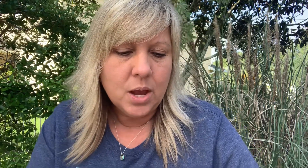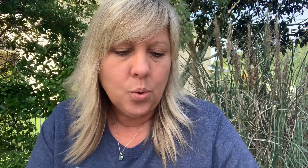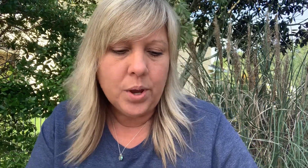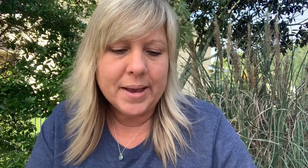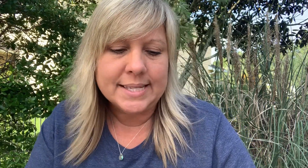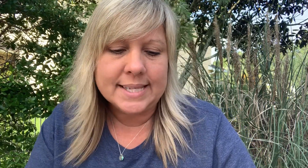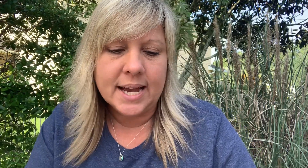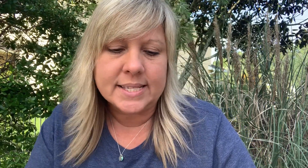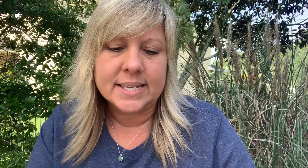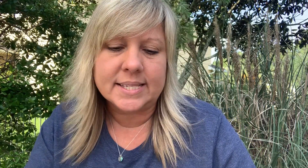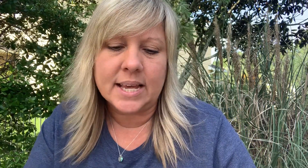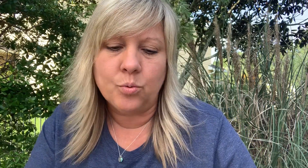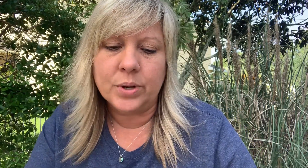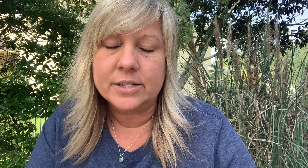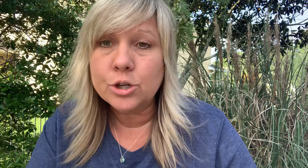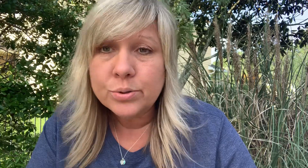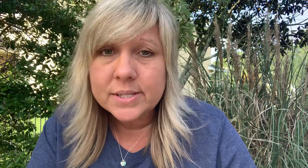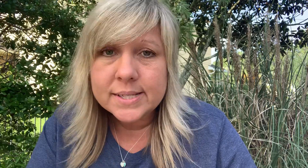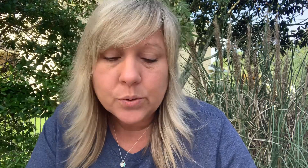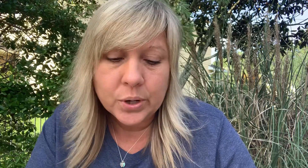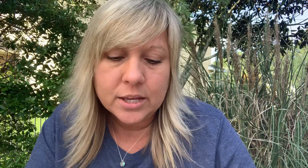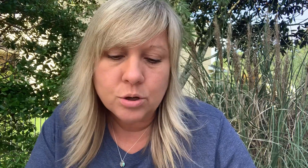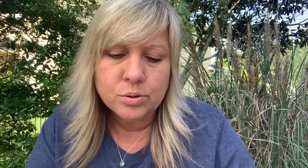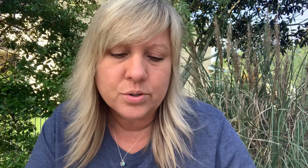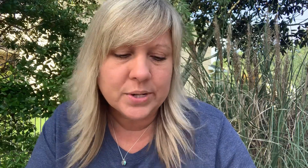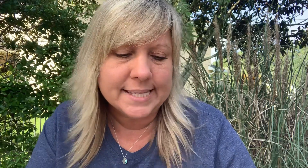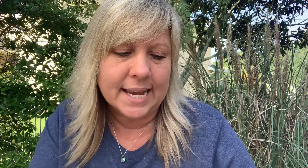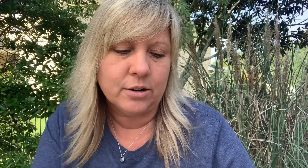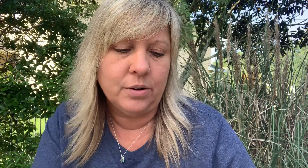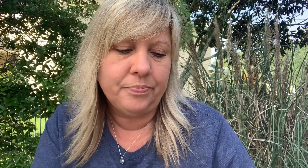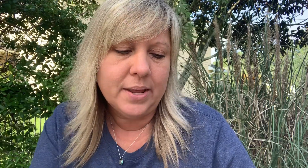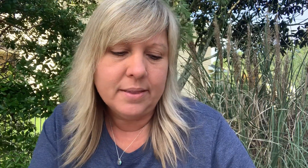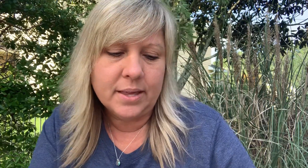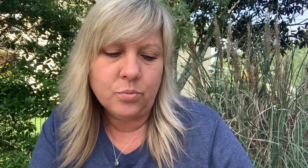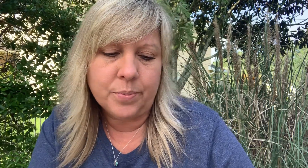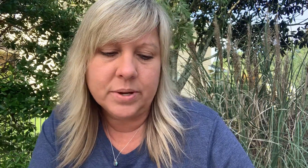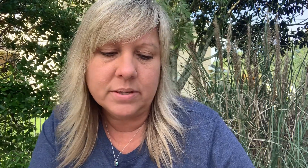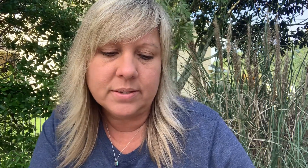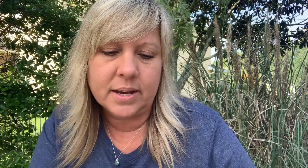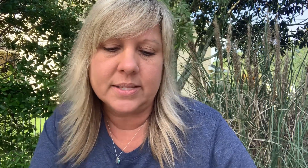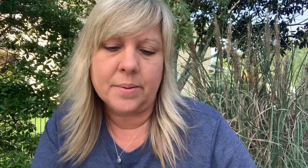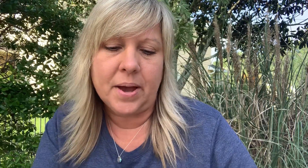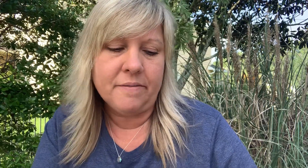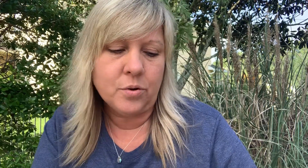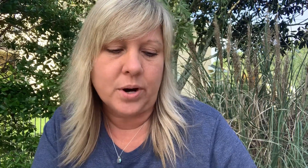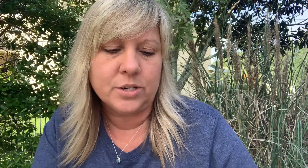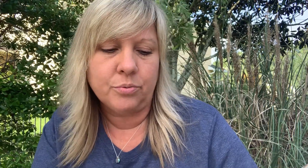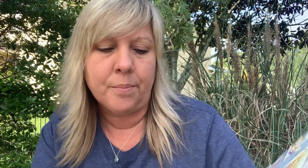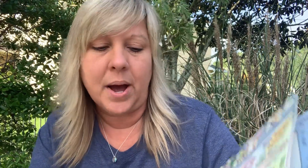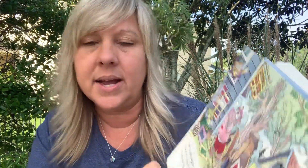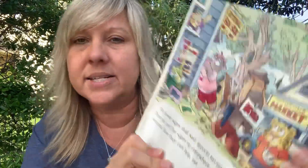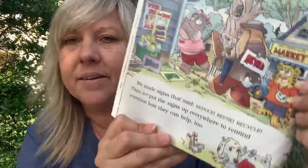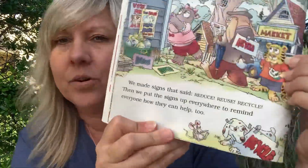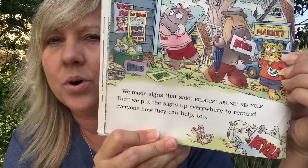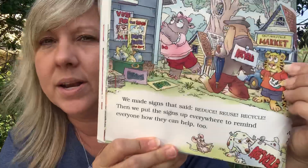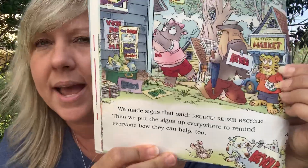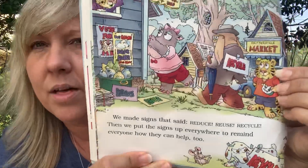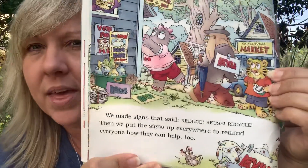We made signs that said reduce, reuse, recycle. Then we put the signs up everywhere to remind everyone how they